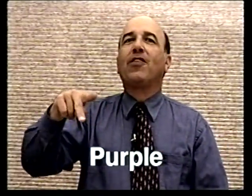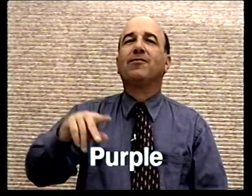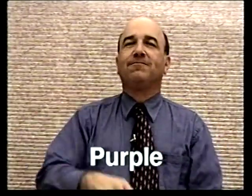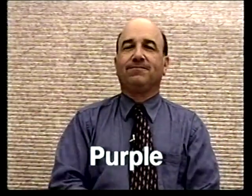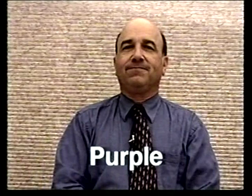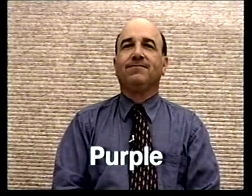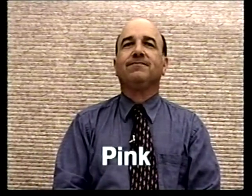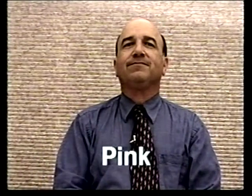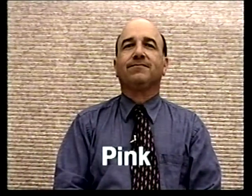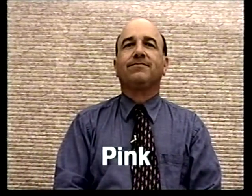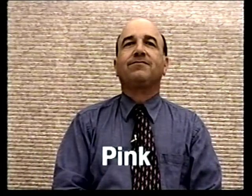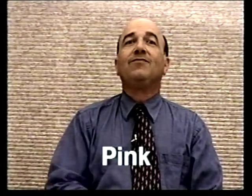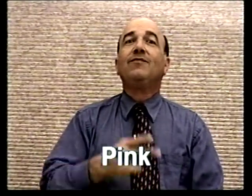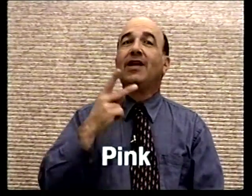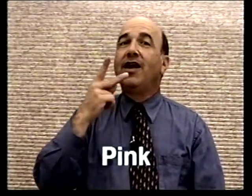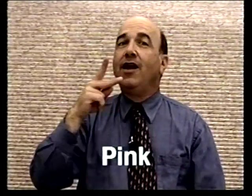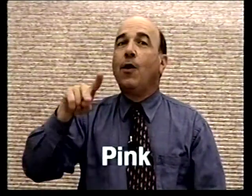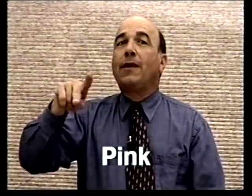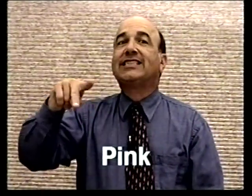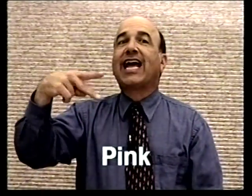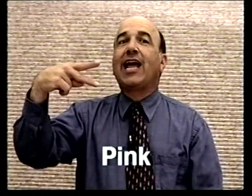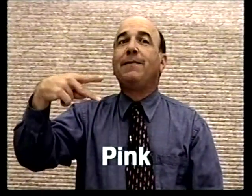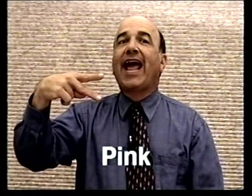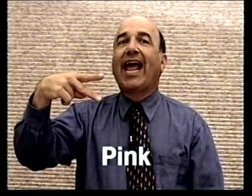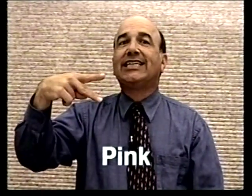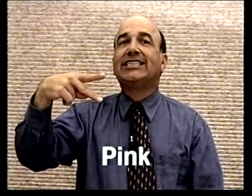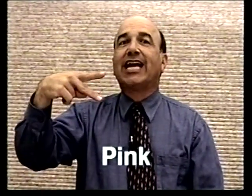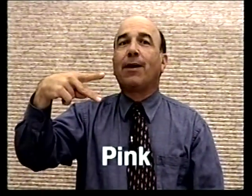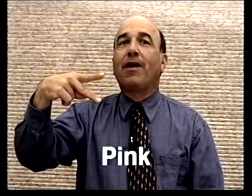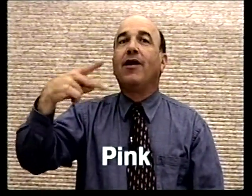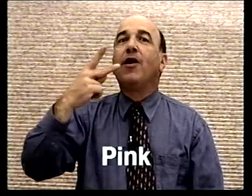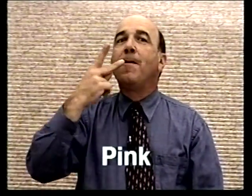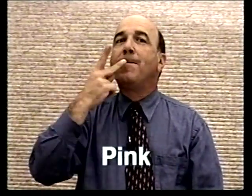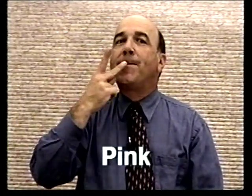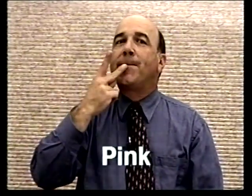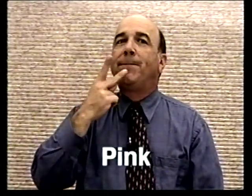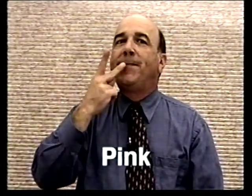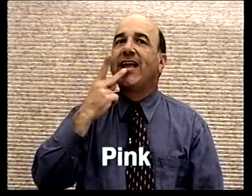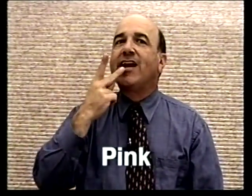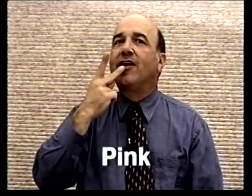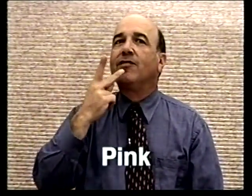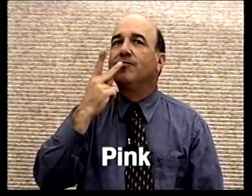Purple. The same handshape. Pink.